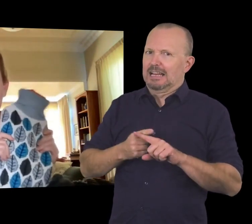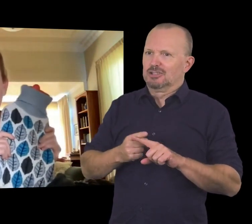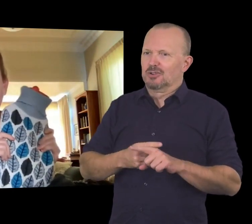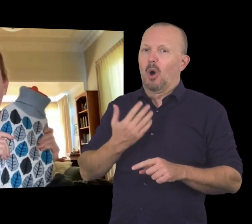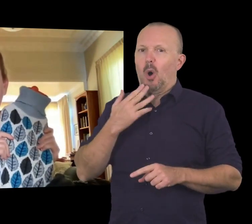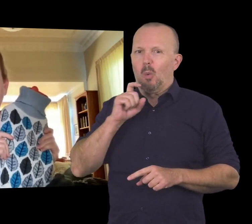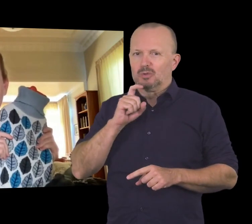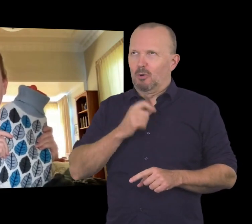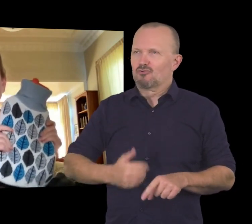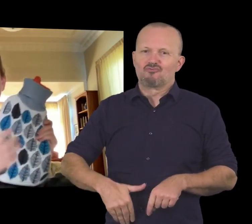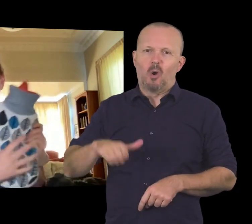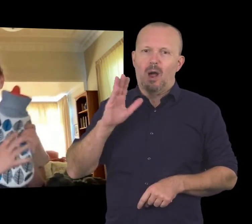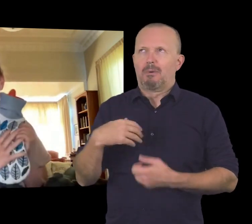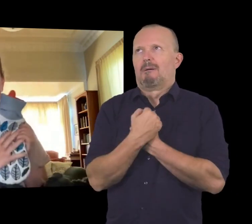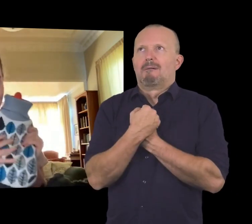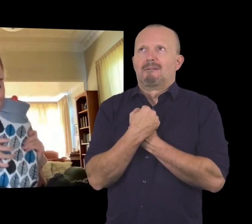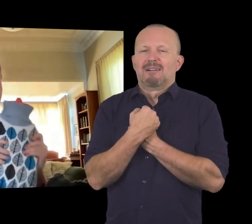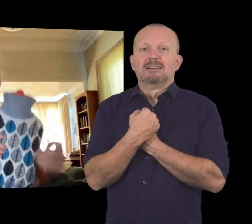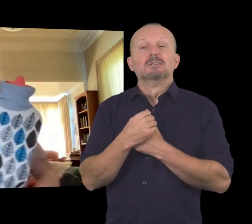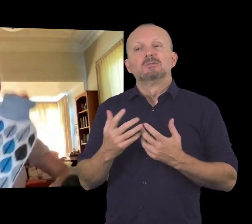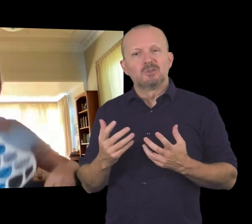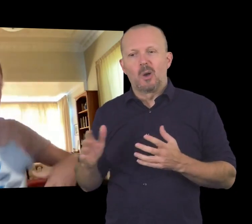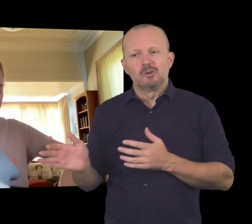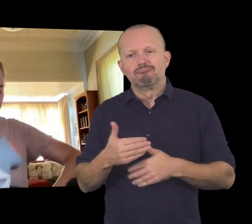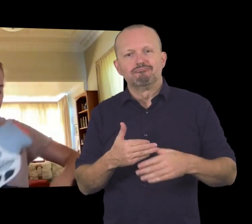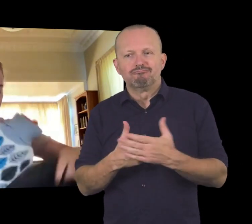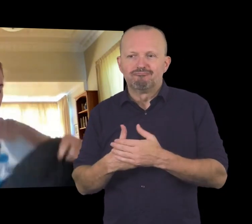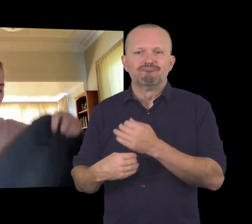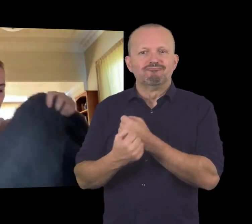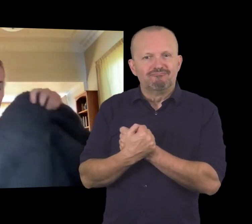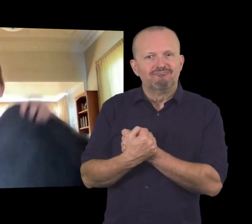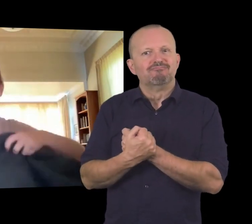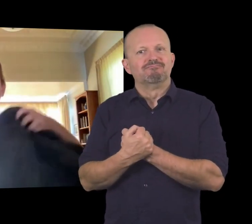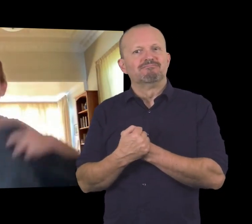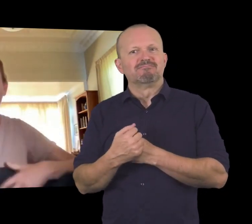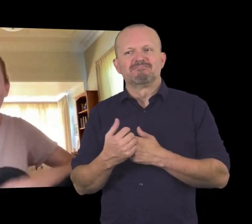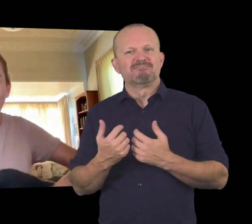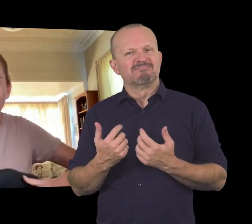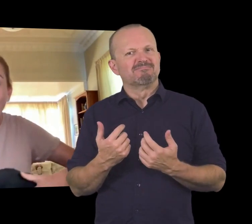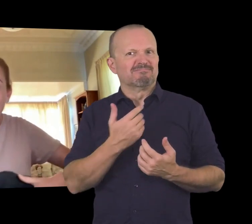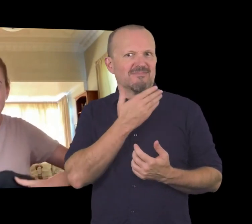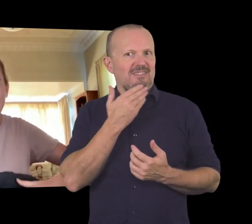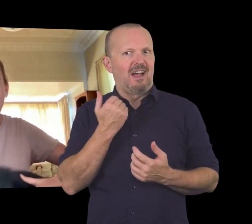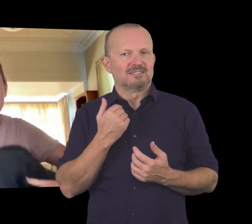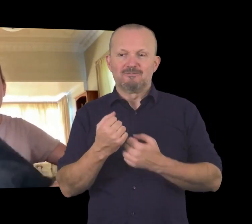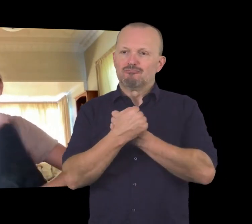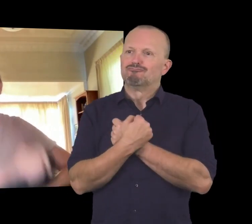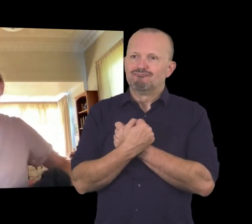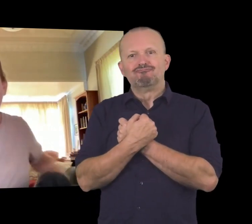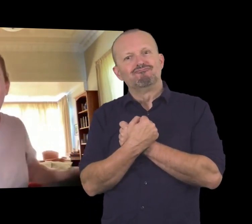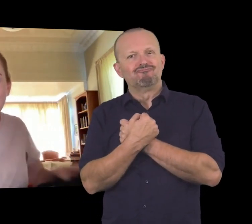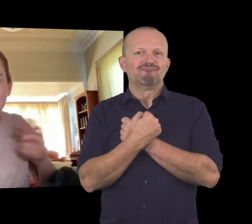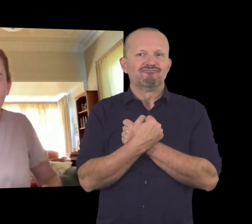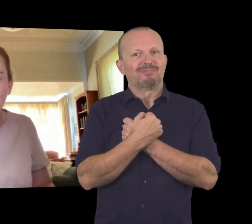a massive part of my life. And just wrapping this in a hot water bottle or a hottie